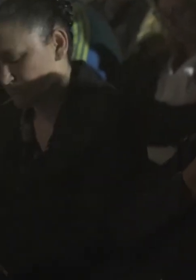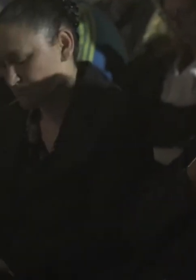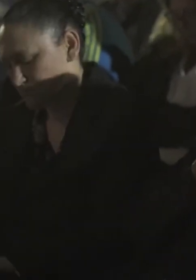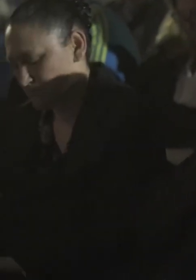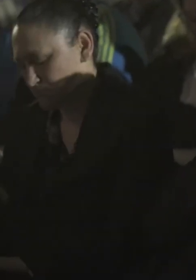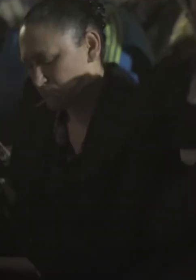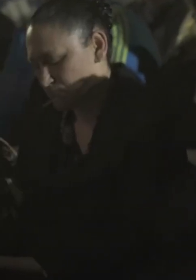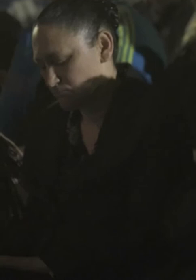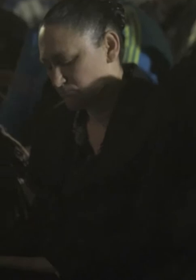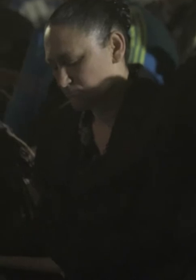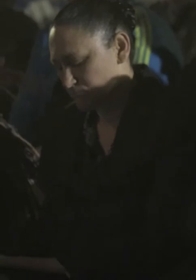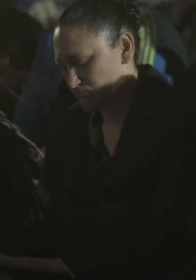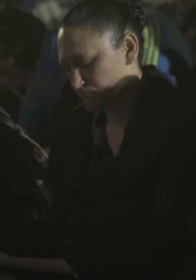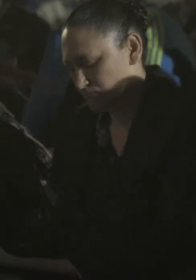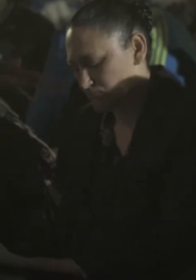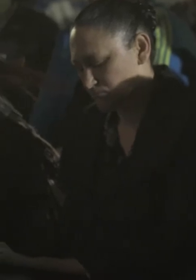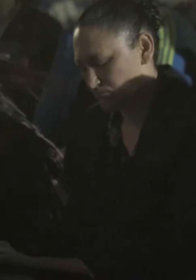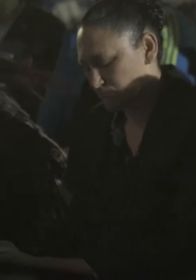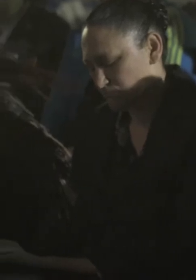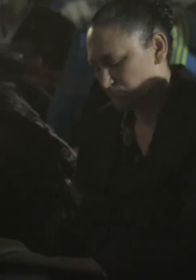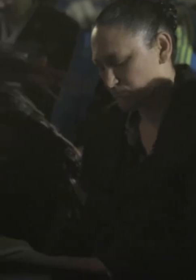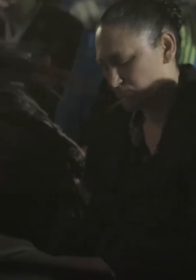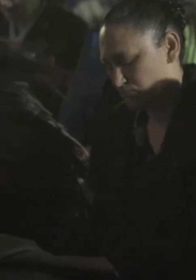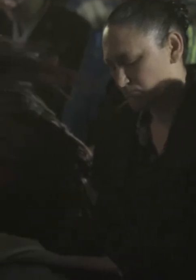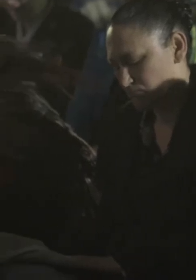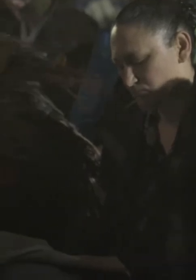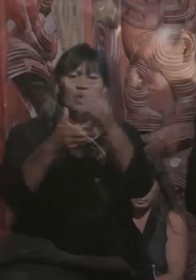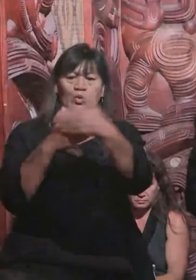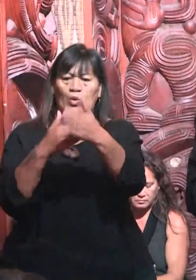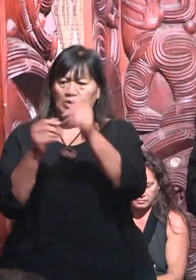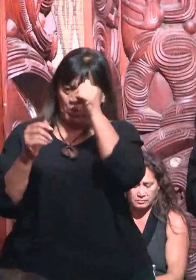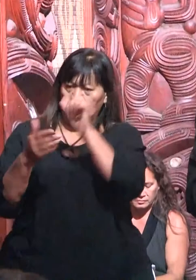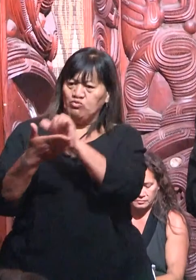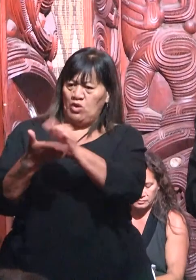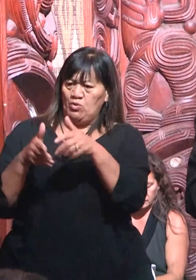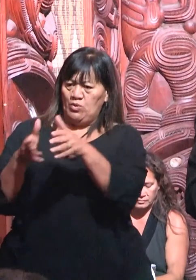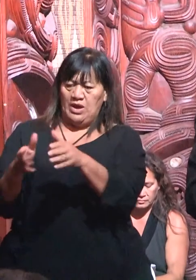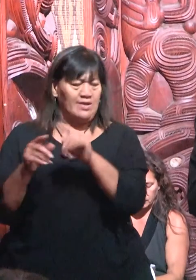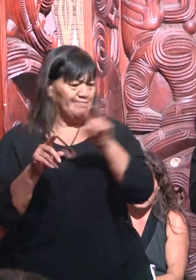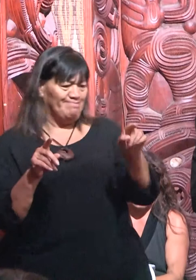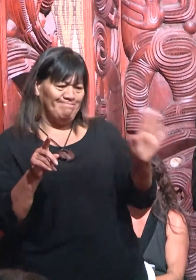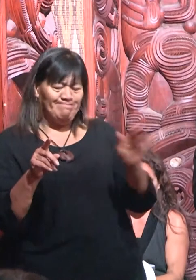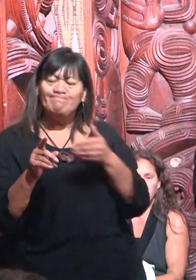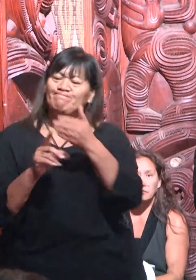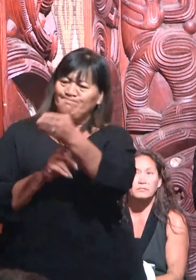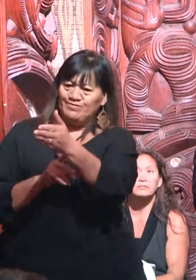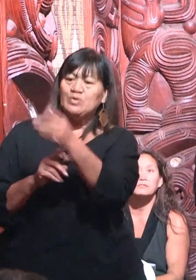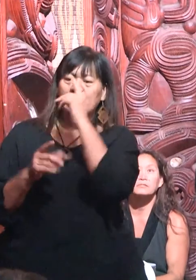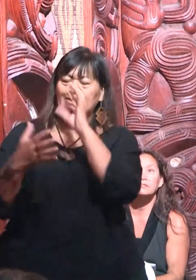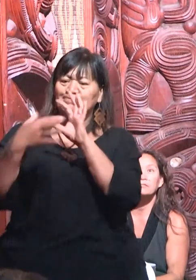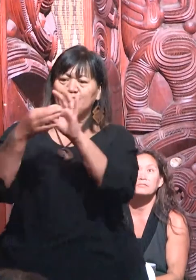Ua kino mai ngā tatau o te tika, kia tomo atu a hau, kia whakamoe miti kia